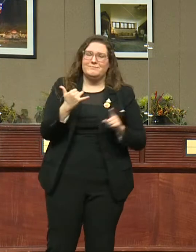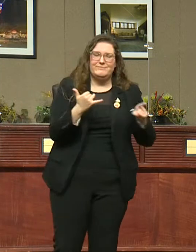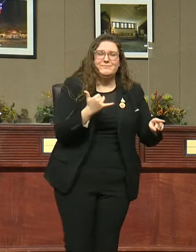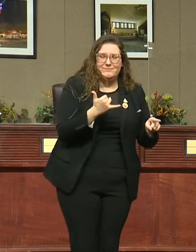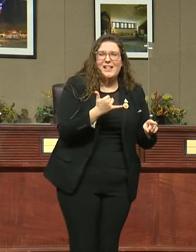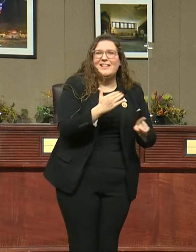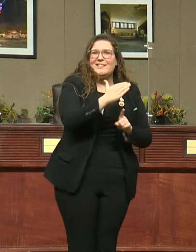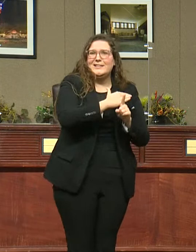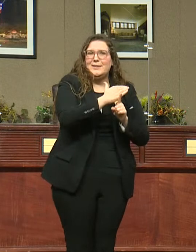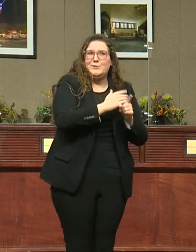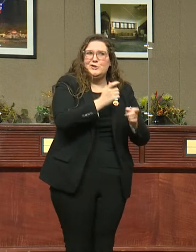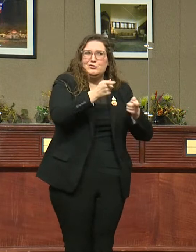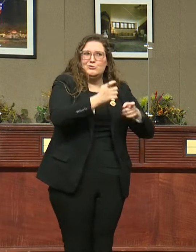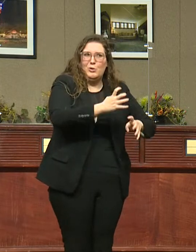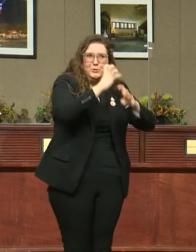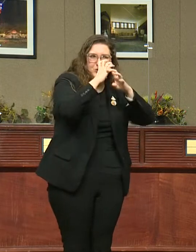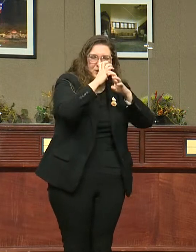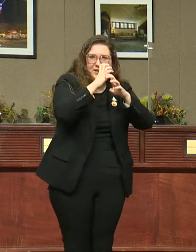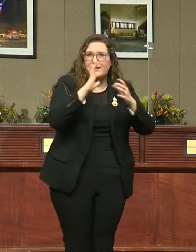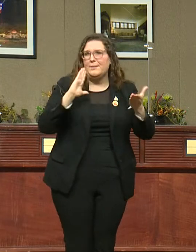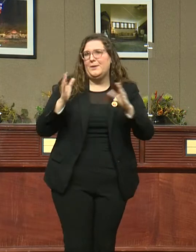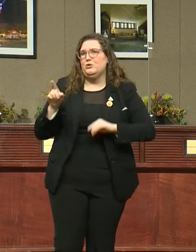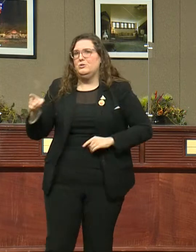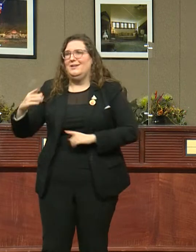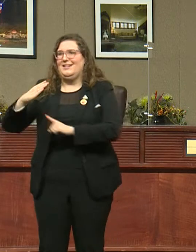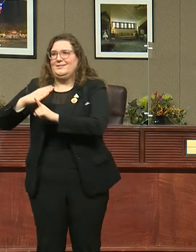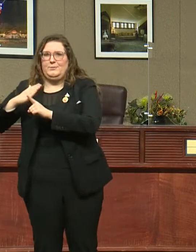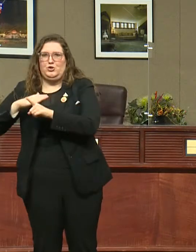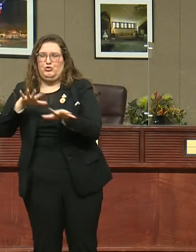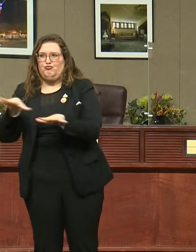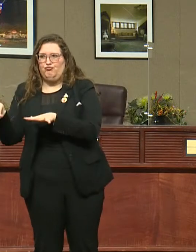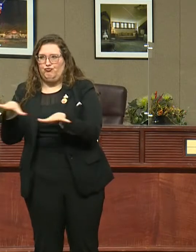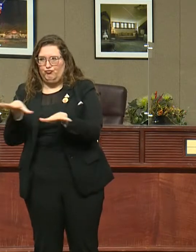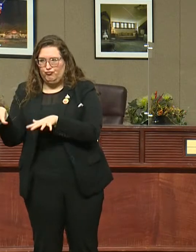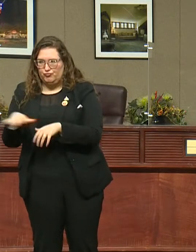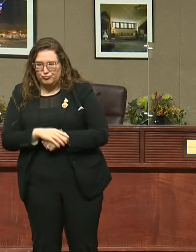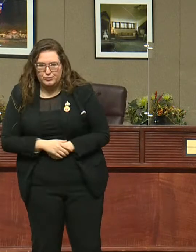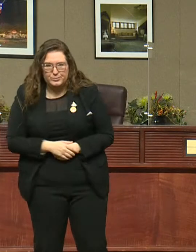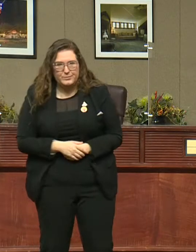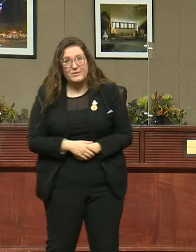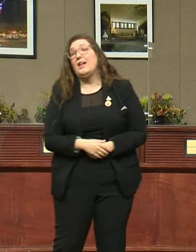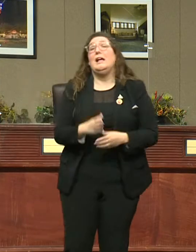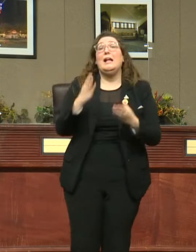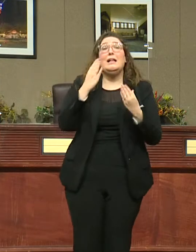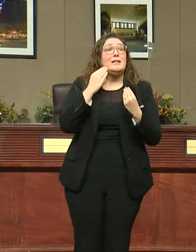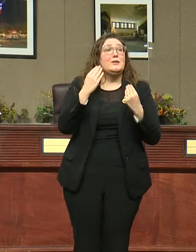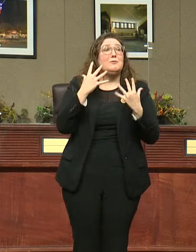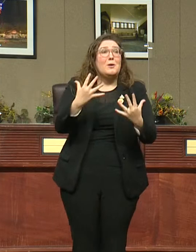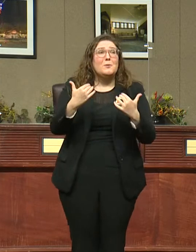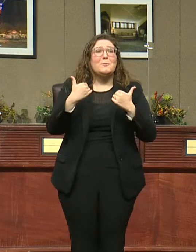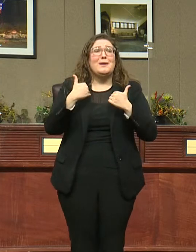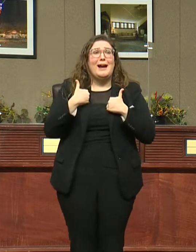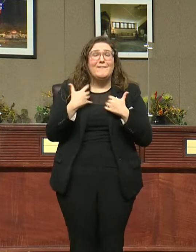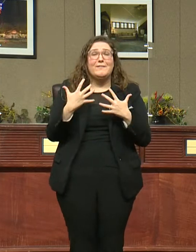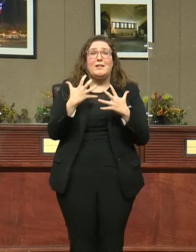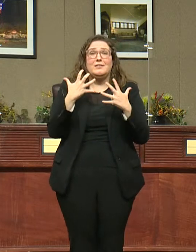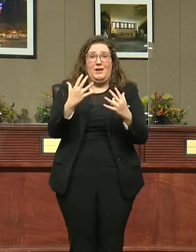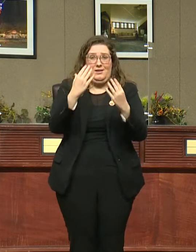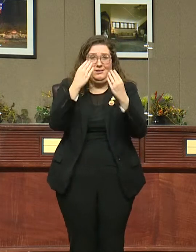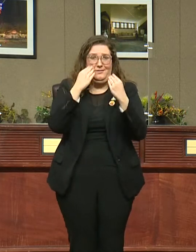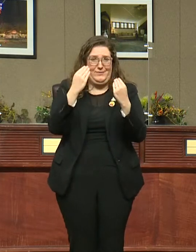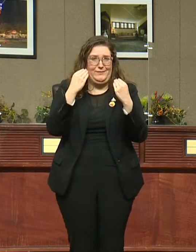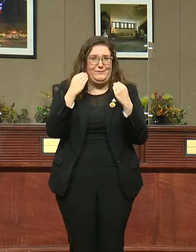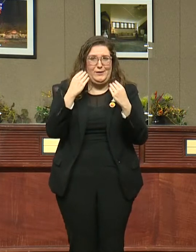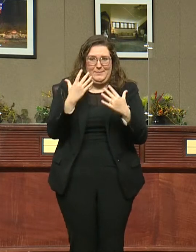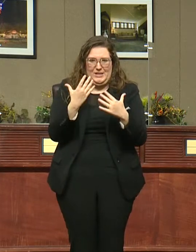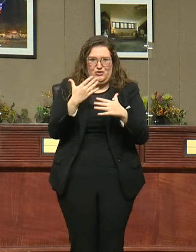which dosage to give you. We have several layers built into the system to prevent error. The